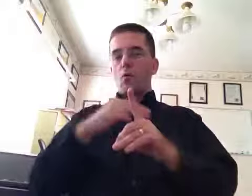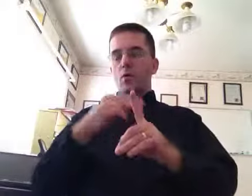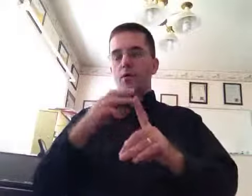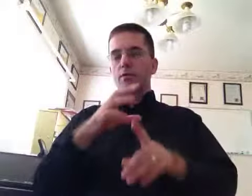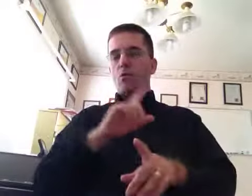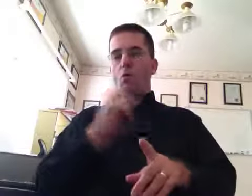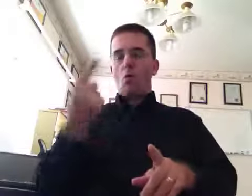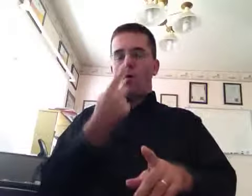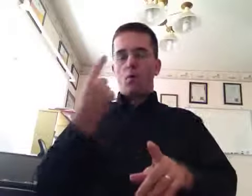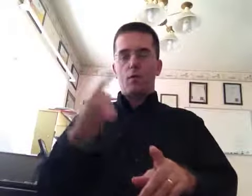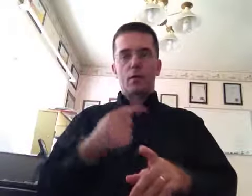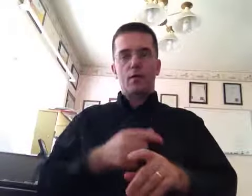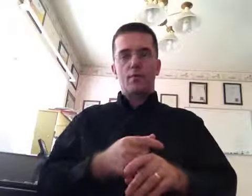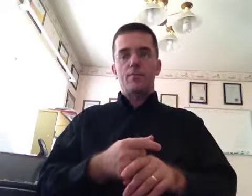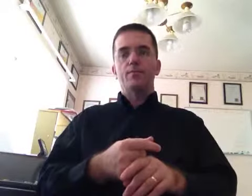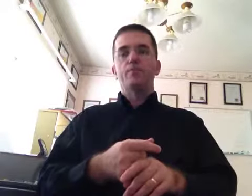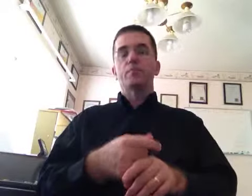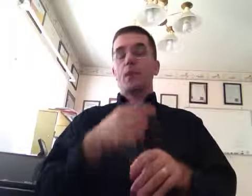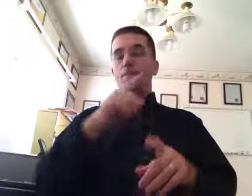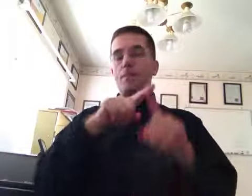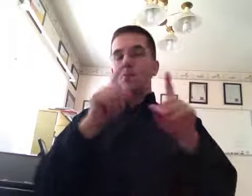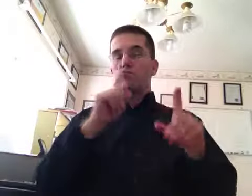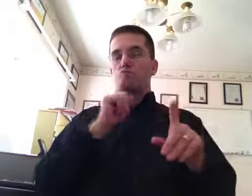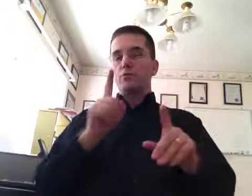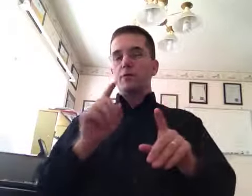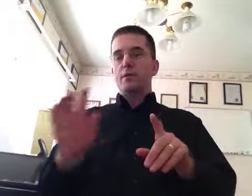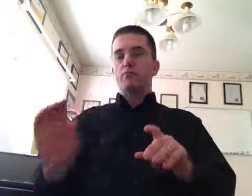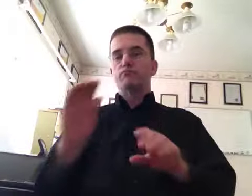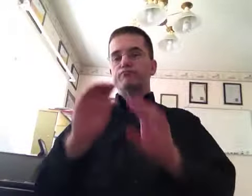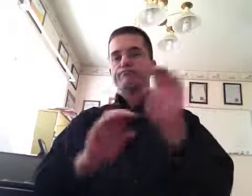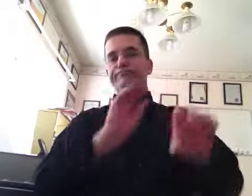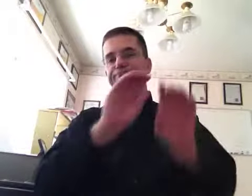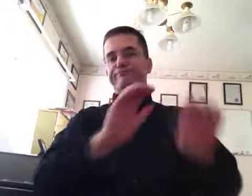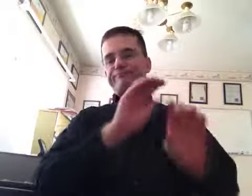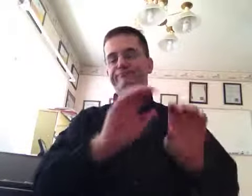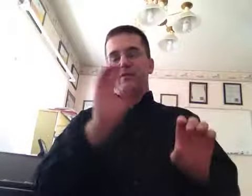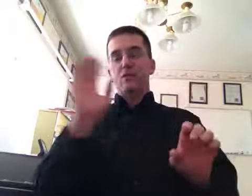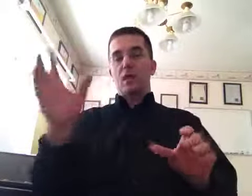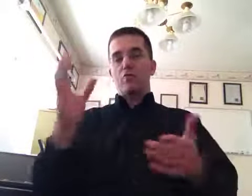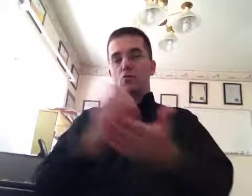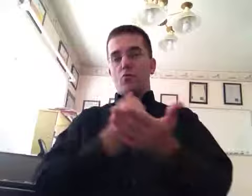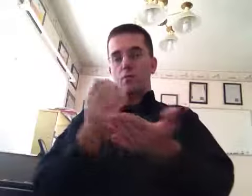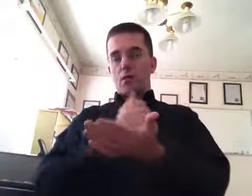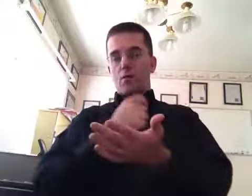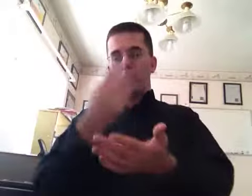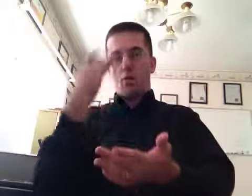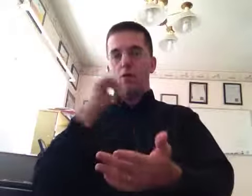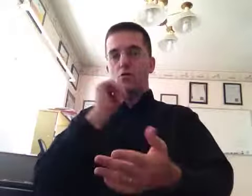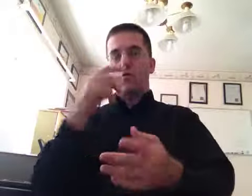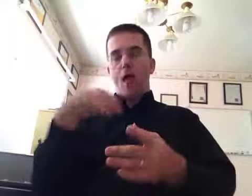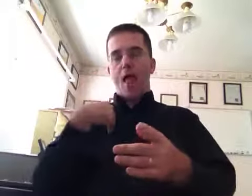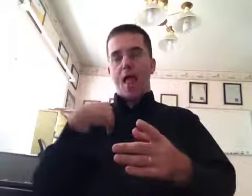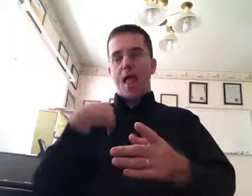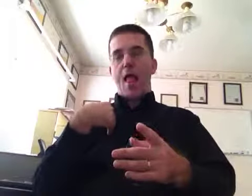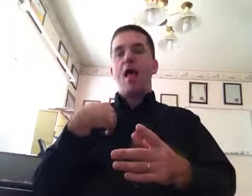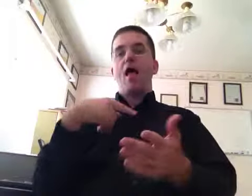then maybe be investing more out of your income at that point because you don't have a house payment like other people have.